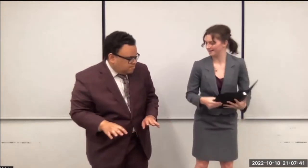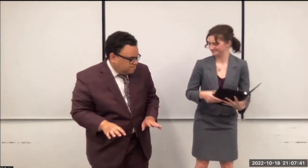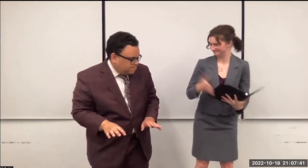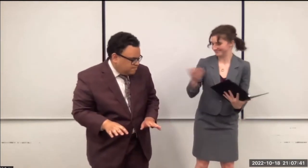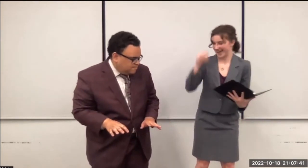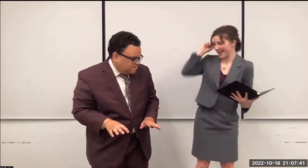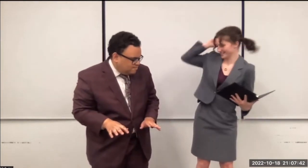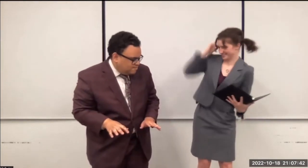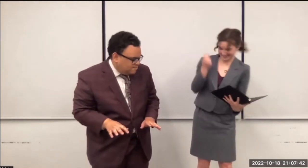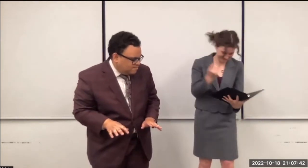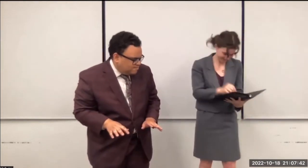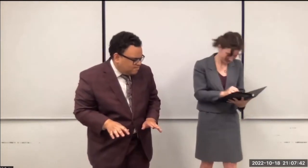Eggs.